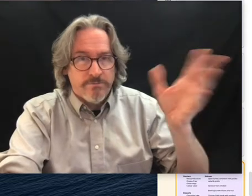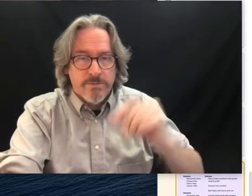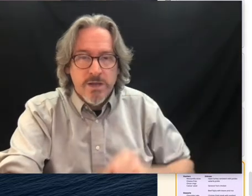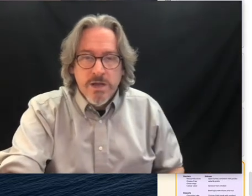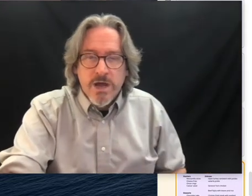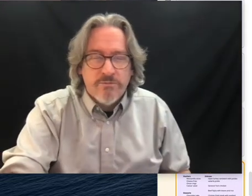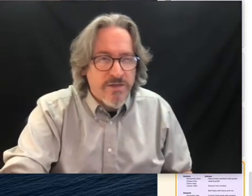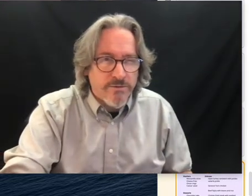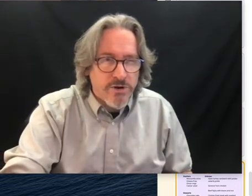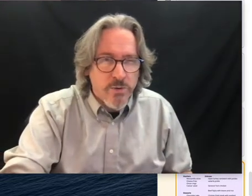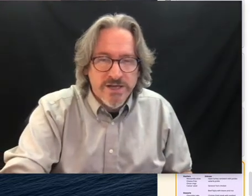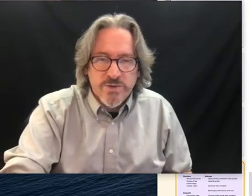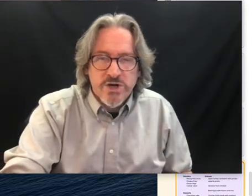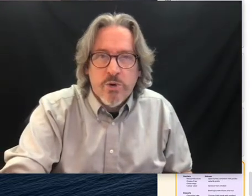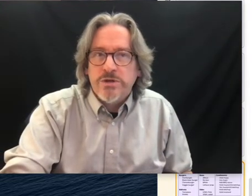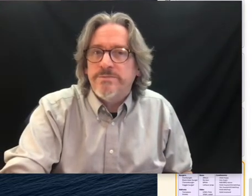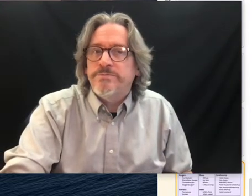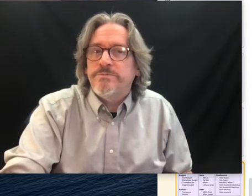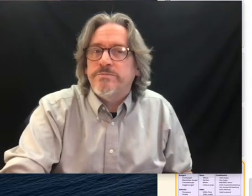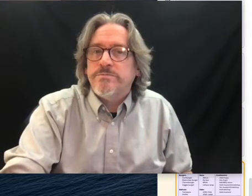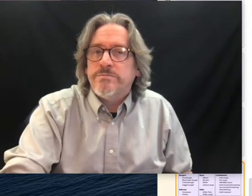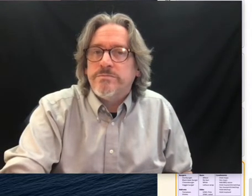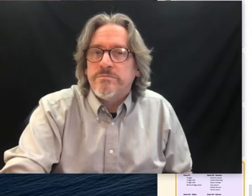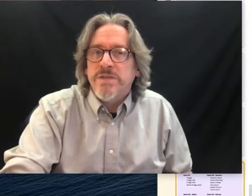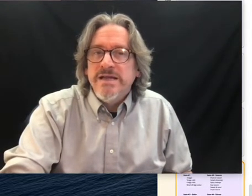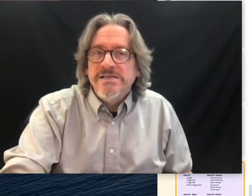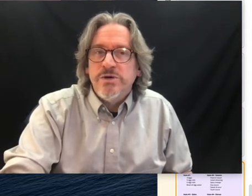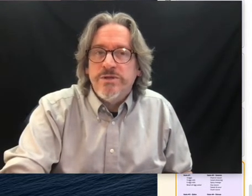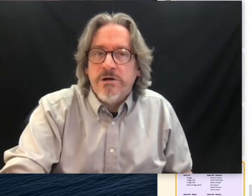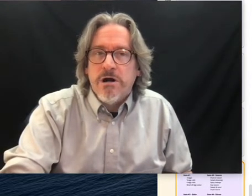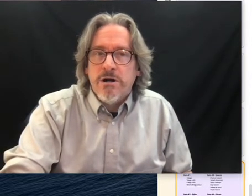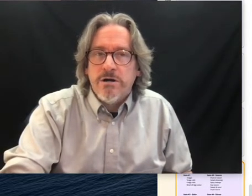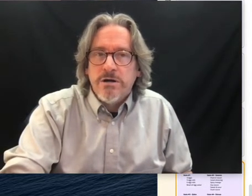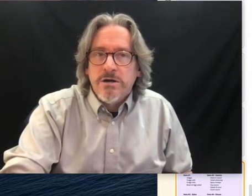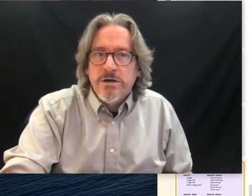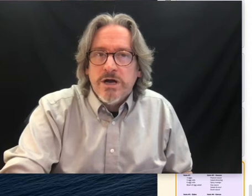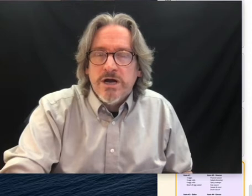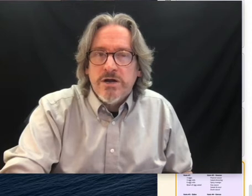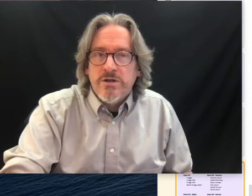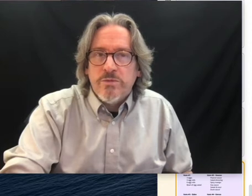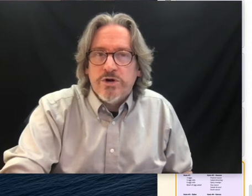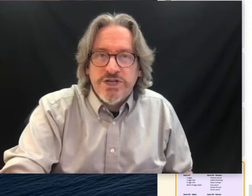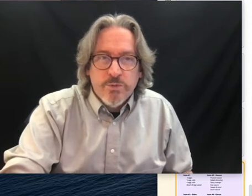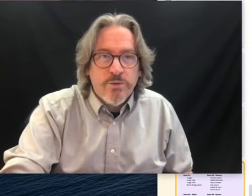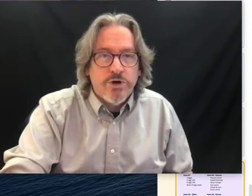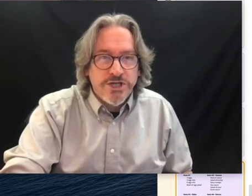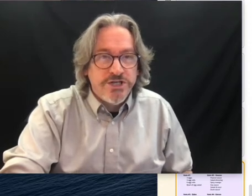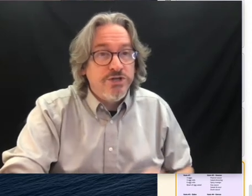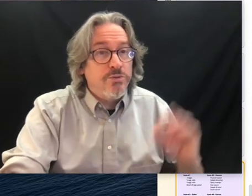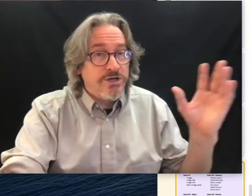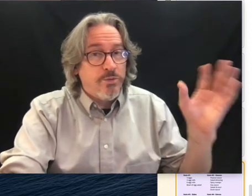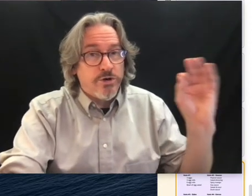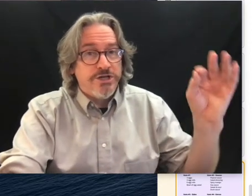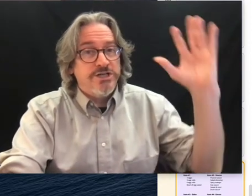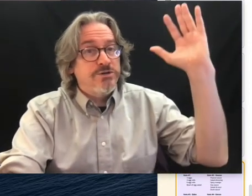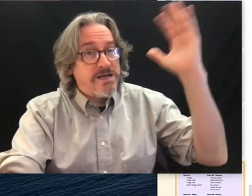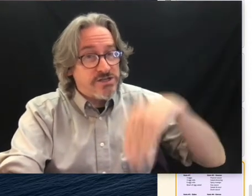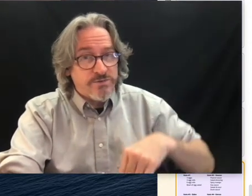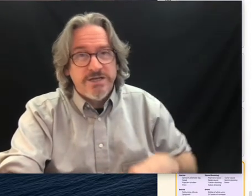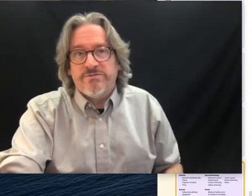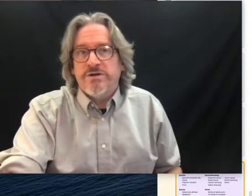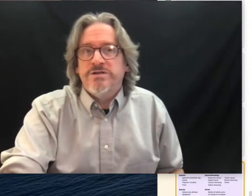from, rather than going into it cold. So there are worksheet 1, worksheet 2. Worksheet